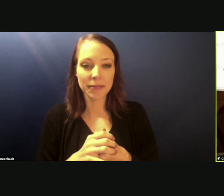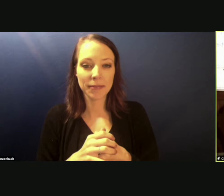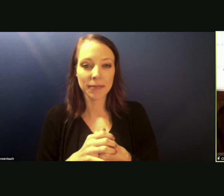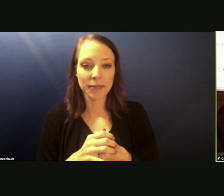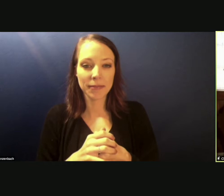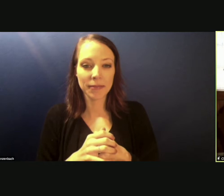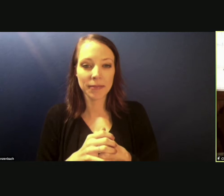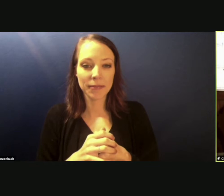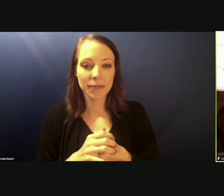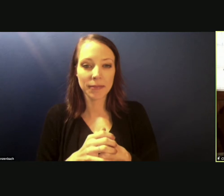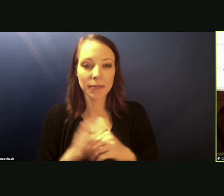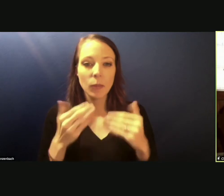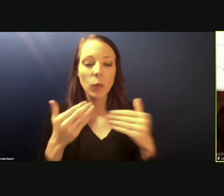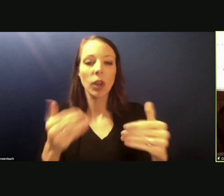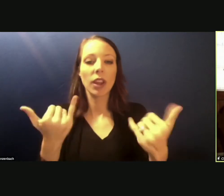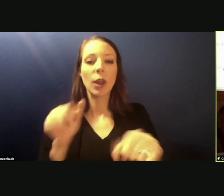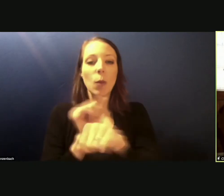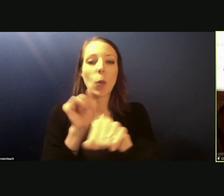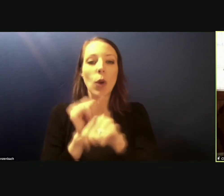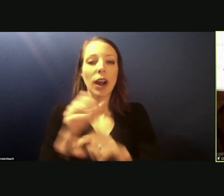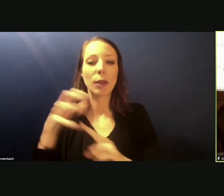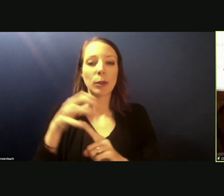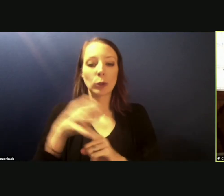So I'm going to go ahead and work on the